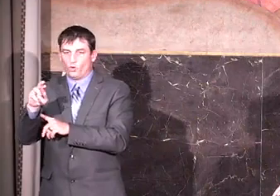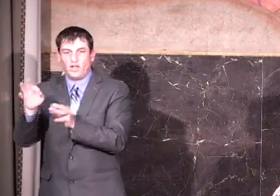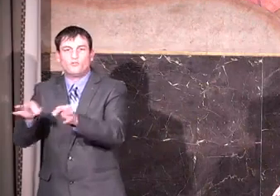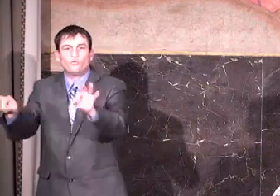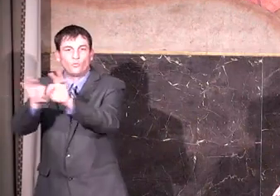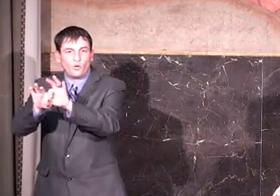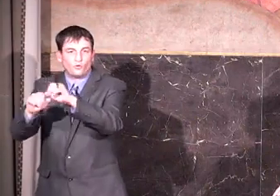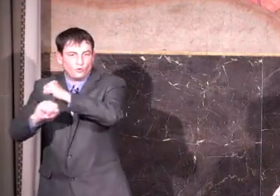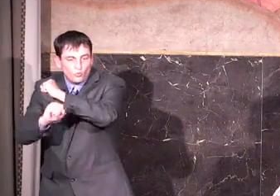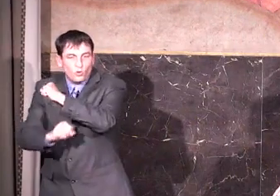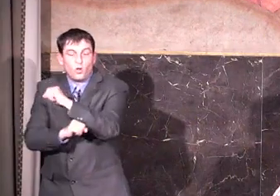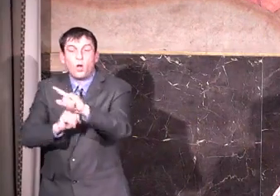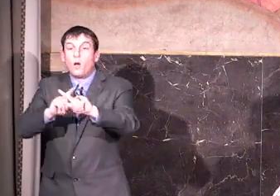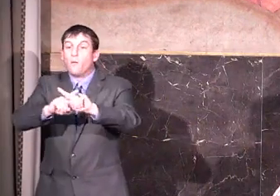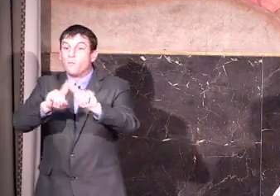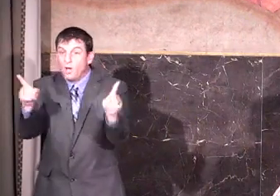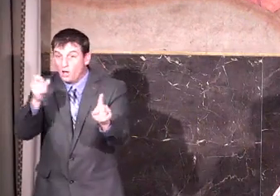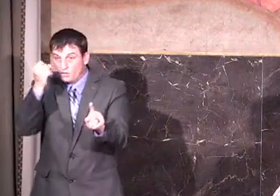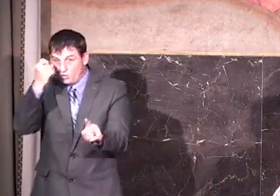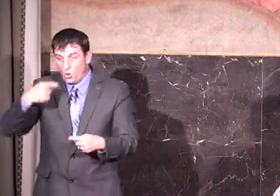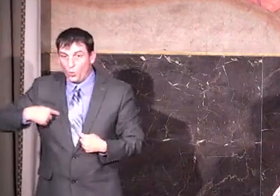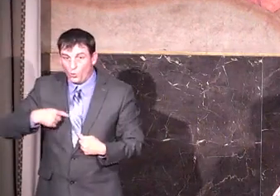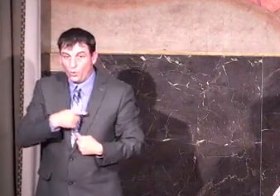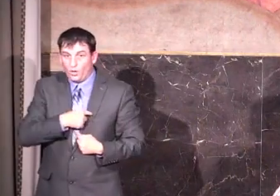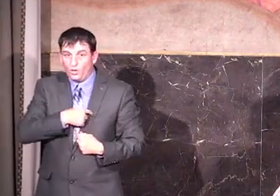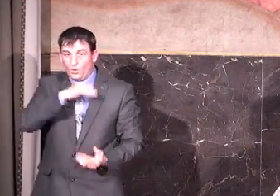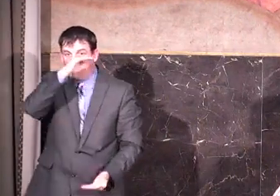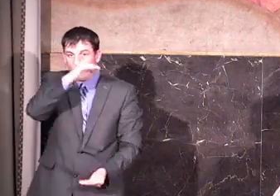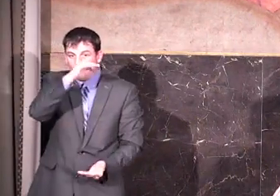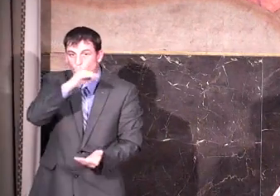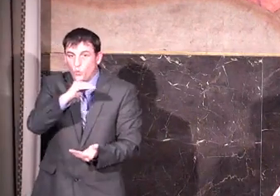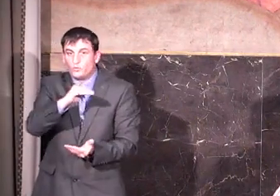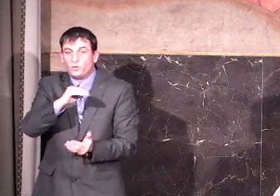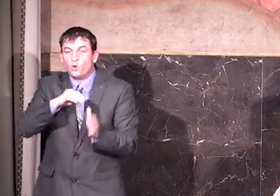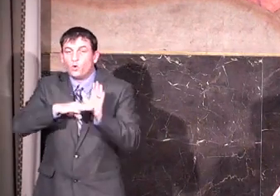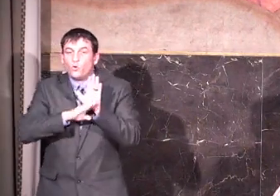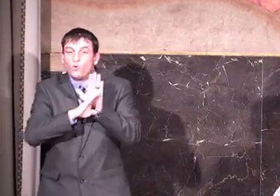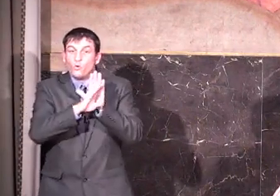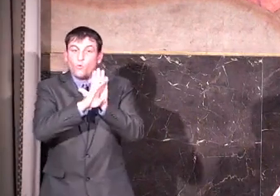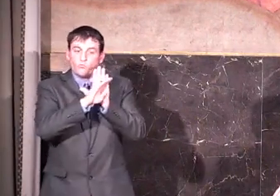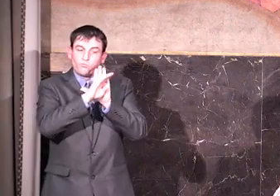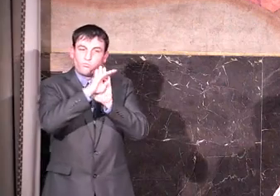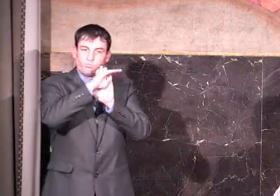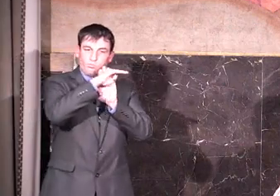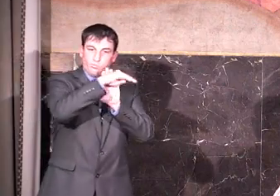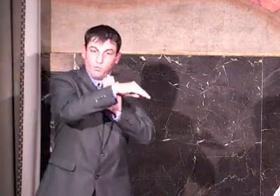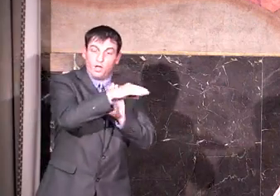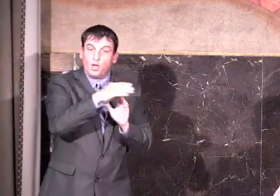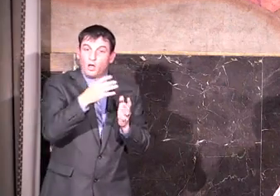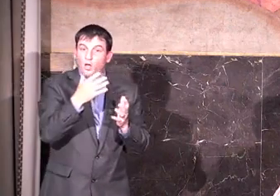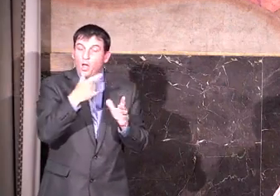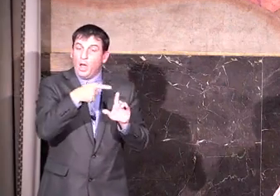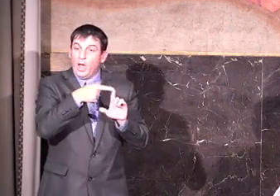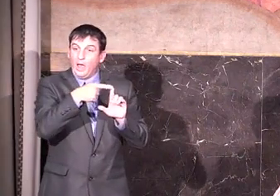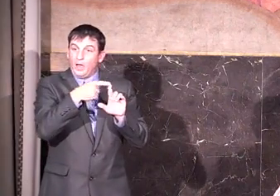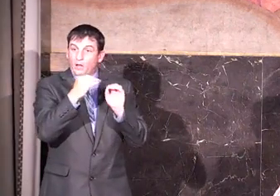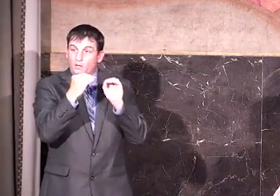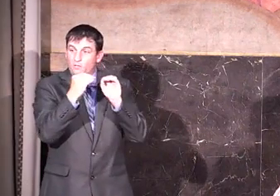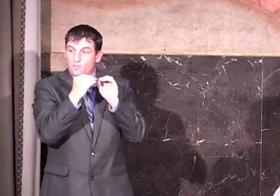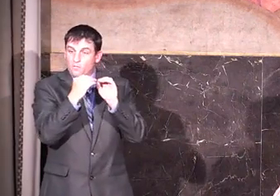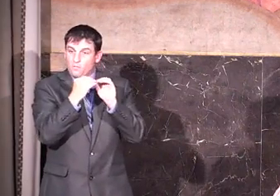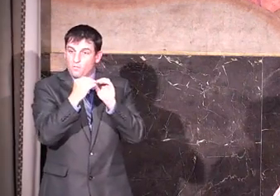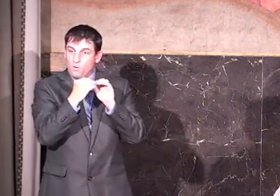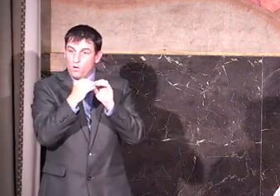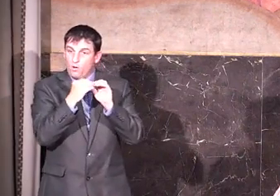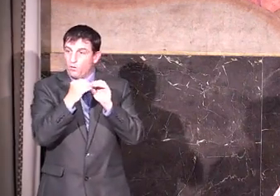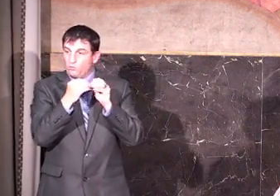been able to reduce our case growth and our numbers in a way that is, quite frankly, or as impressive